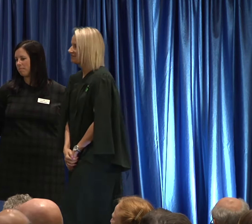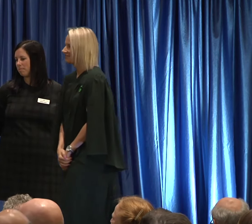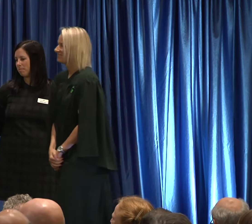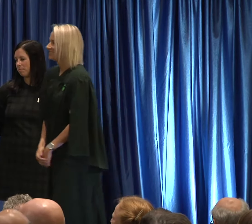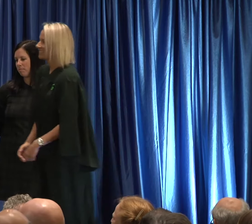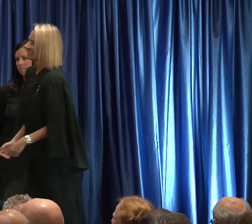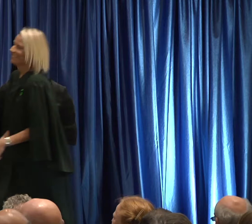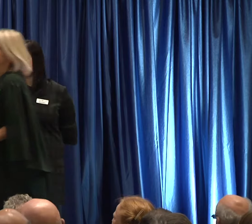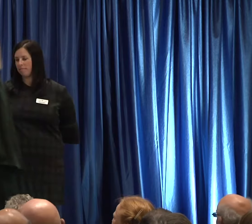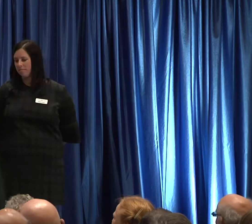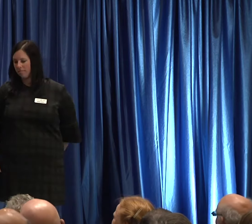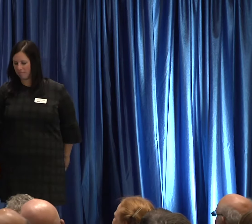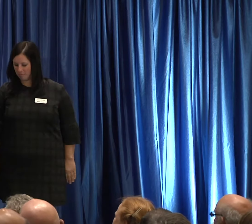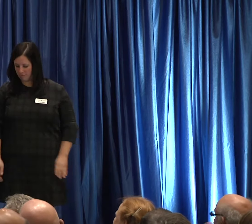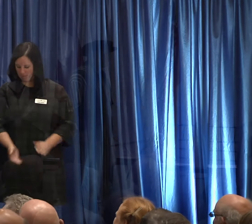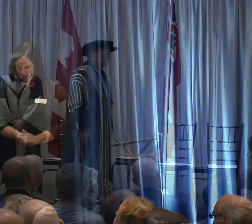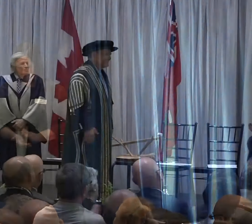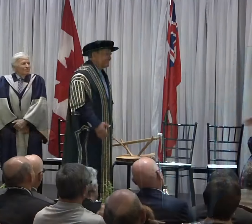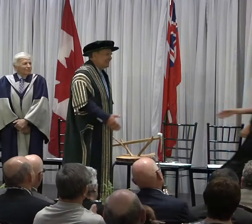Alexandra Holland.